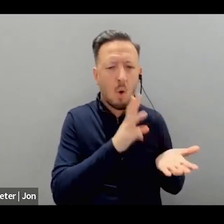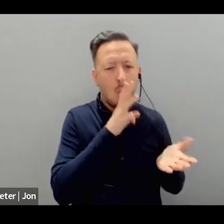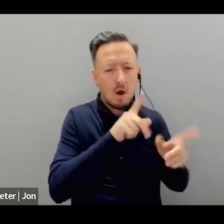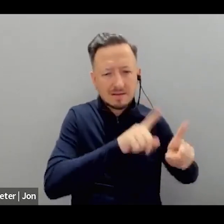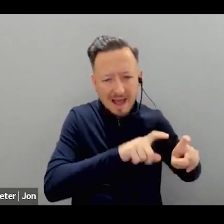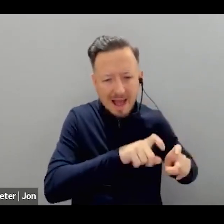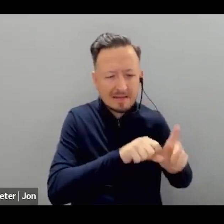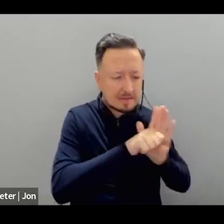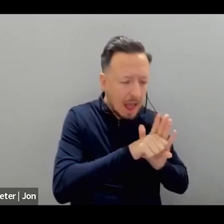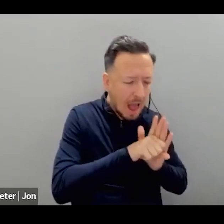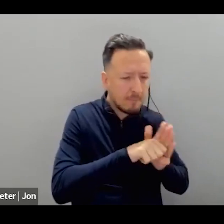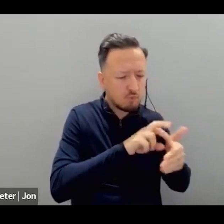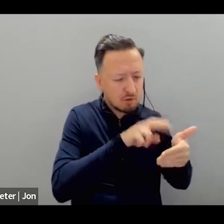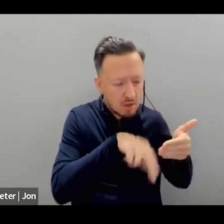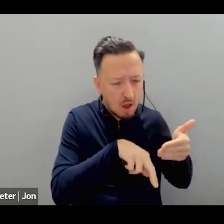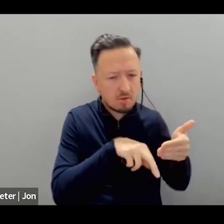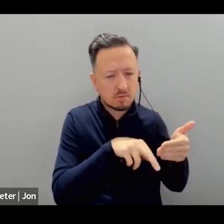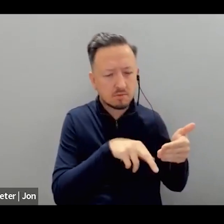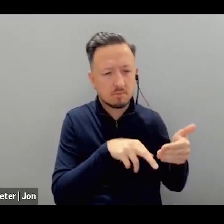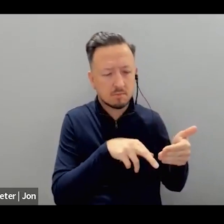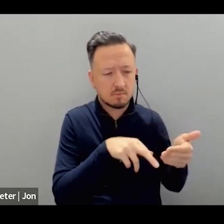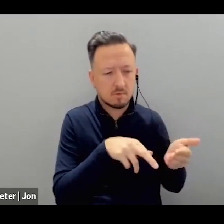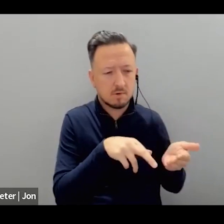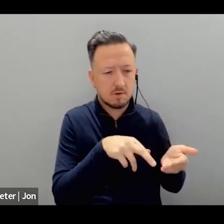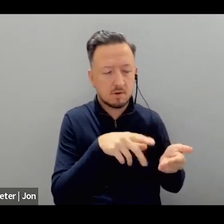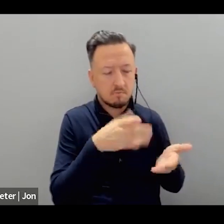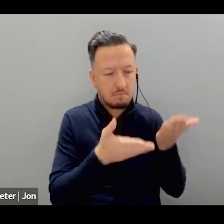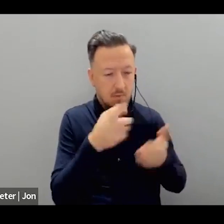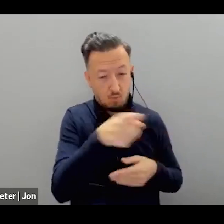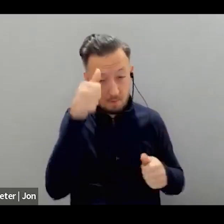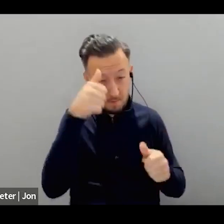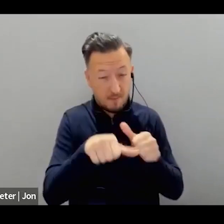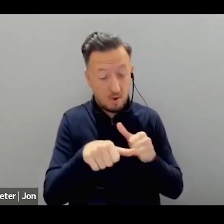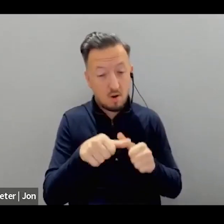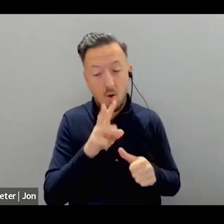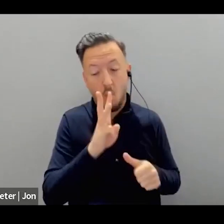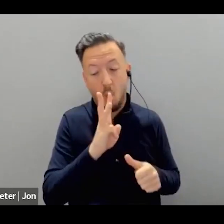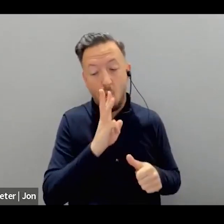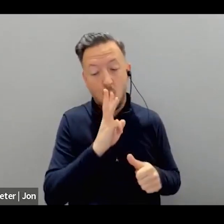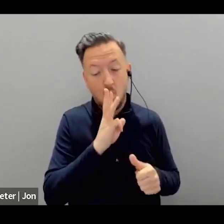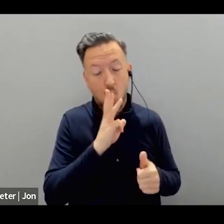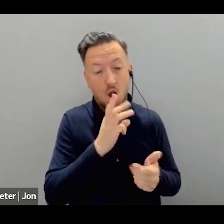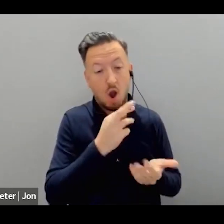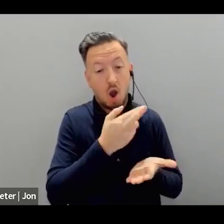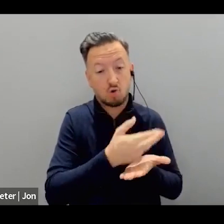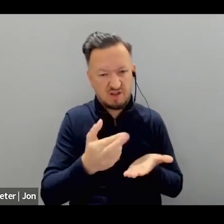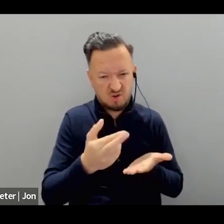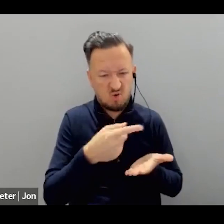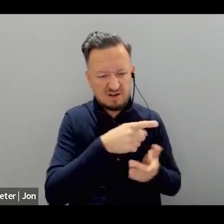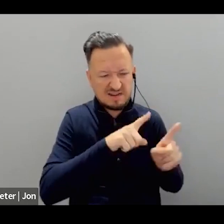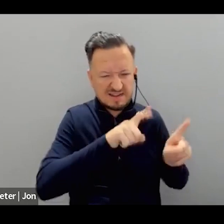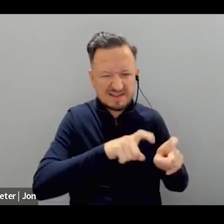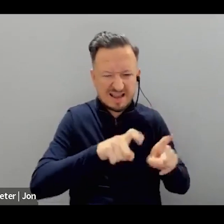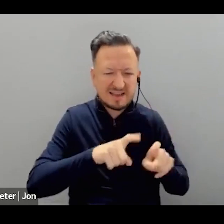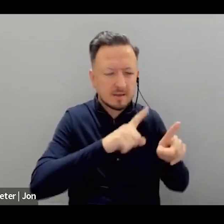results before. And as you may recall, Water Resources has been testing for a variety of minerals